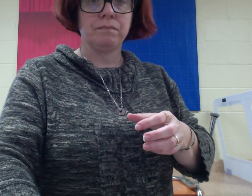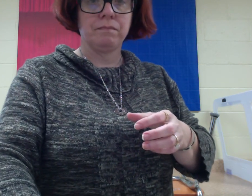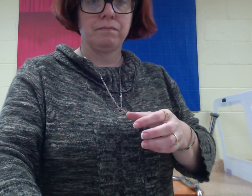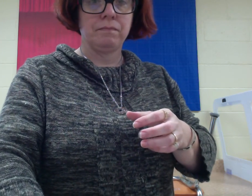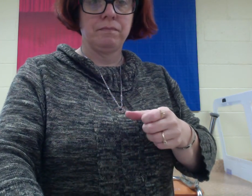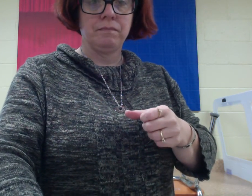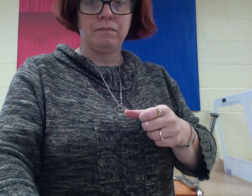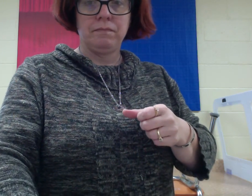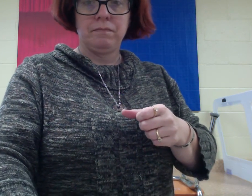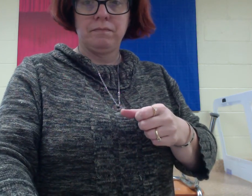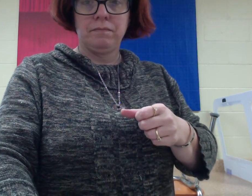one is So have one okay? Don't also touched notice